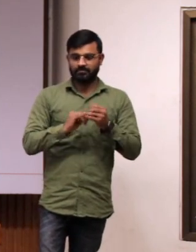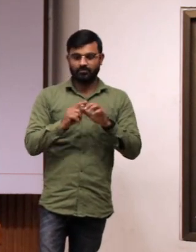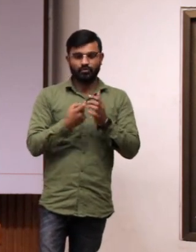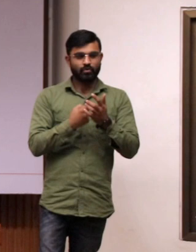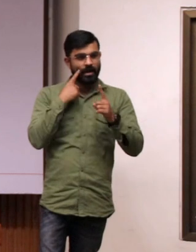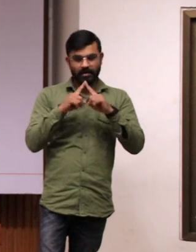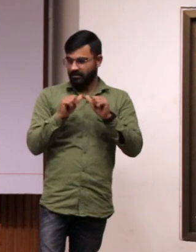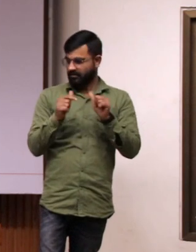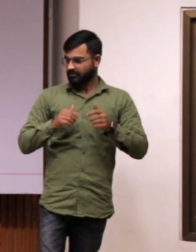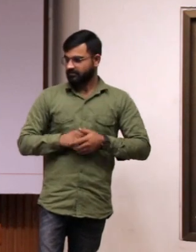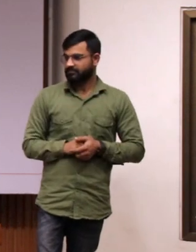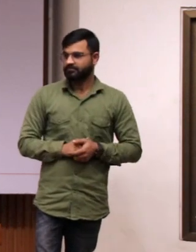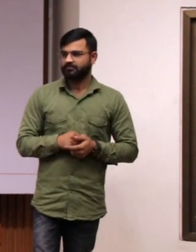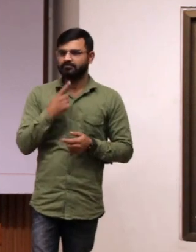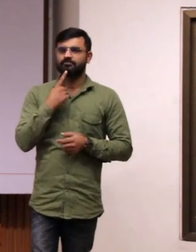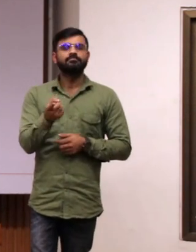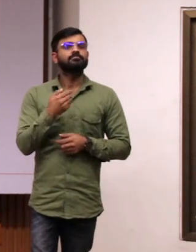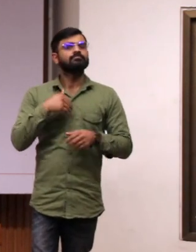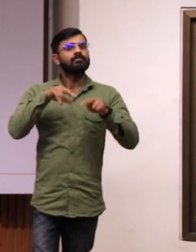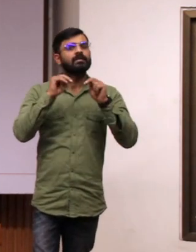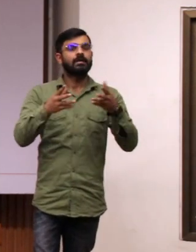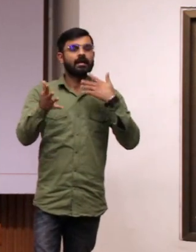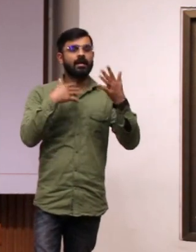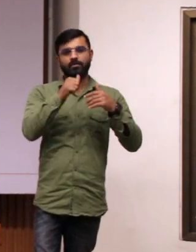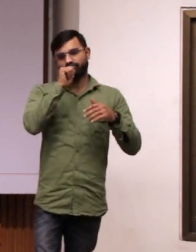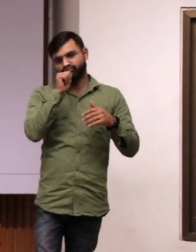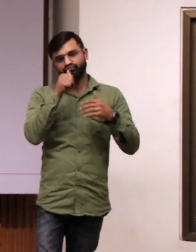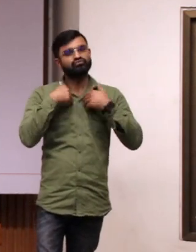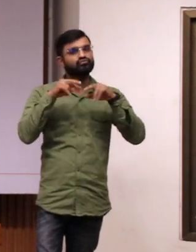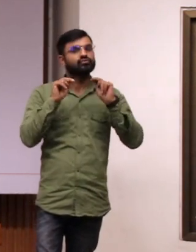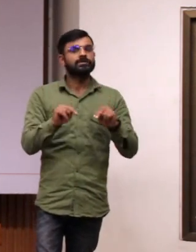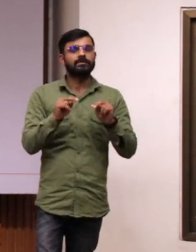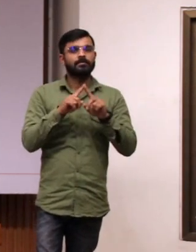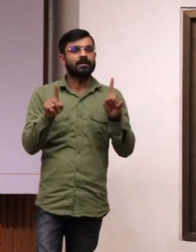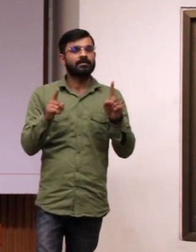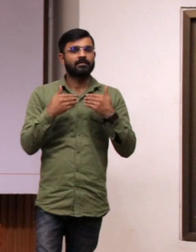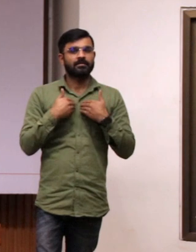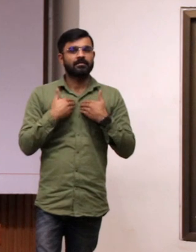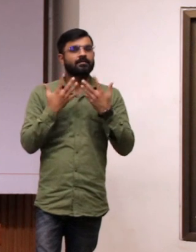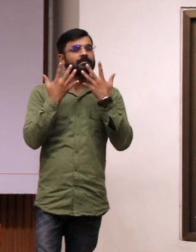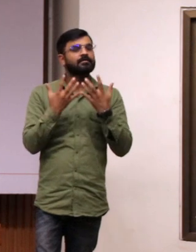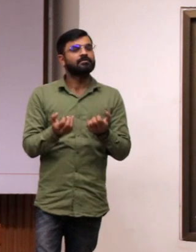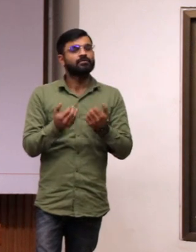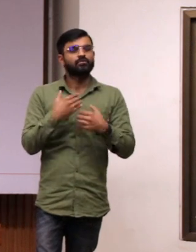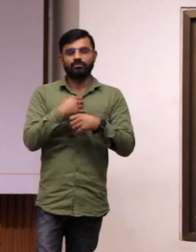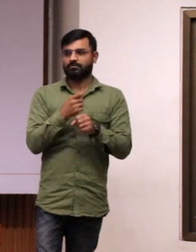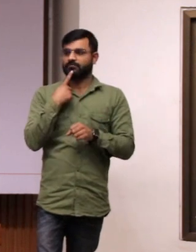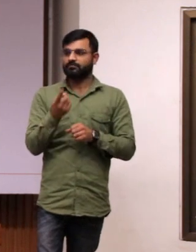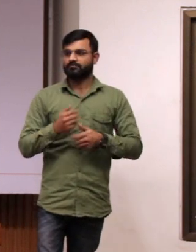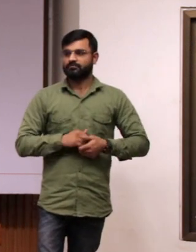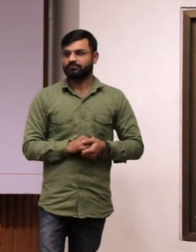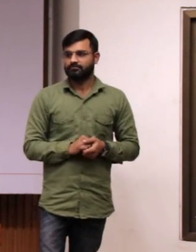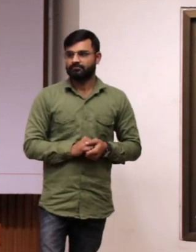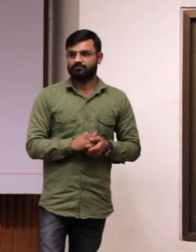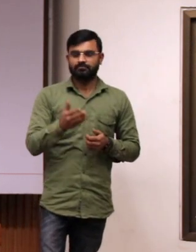Yes, please. So you were saying that we need air and water, but we also, when we say that,